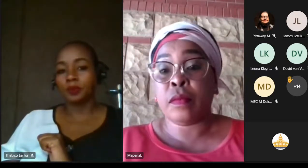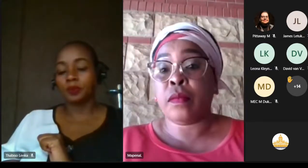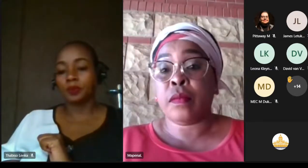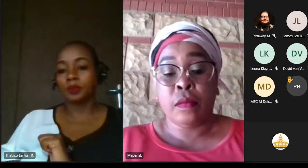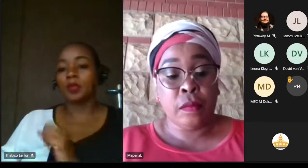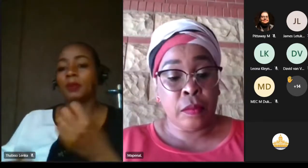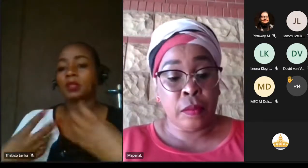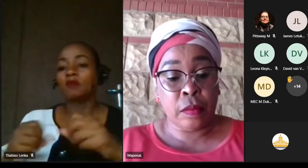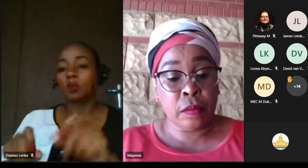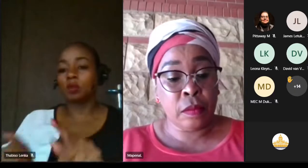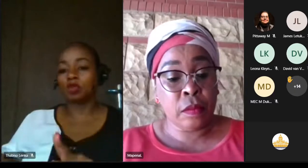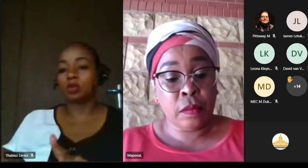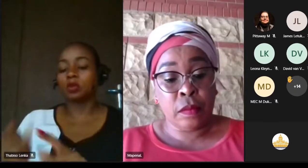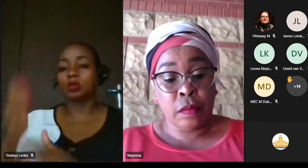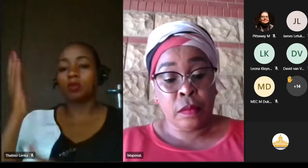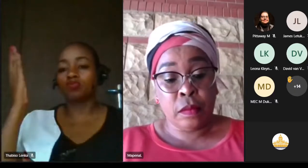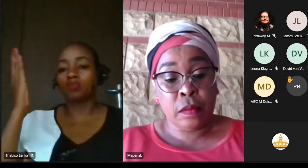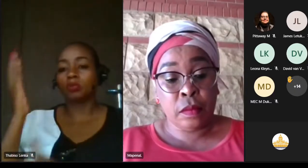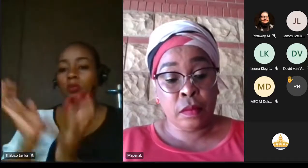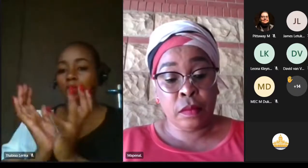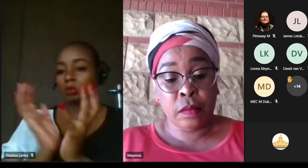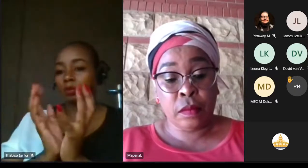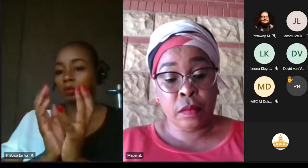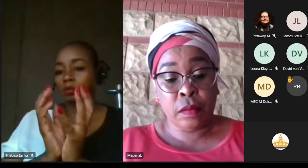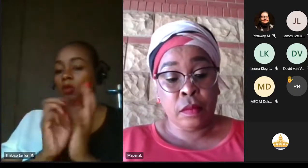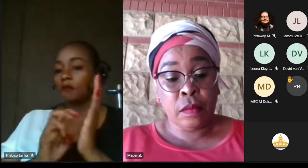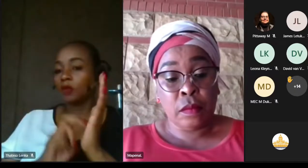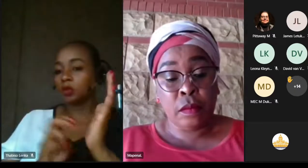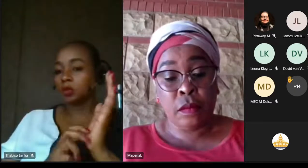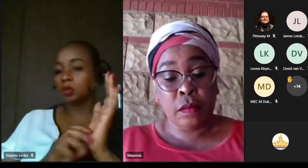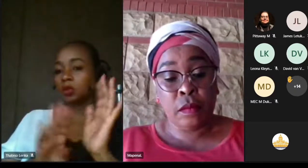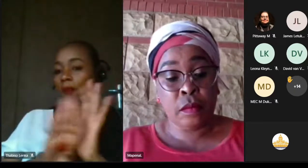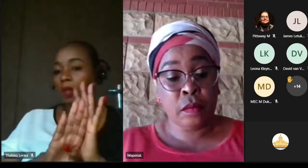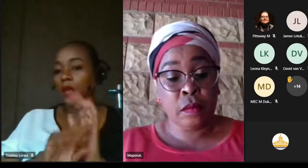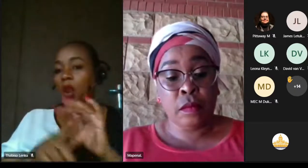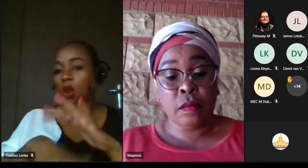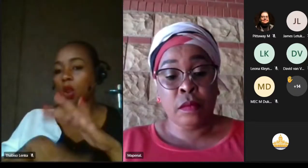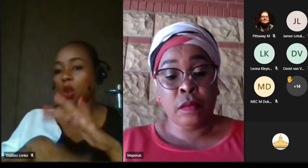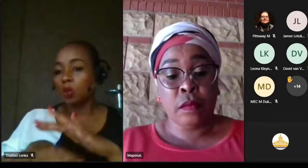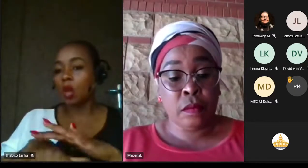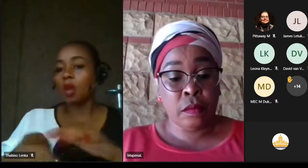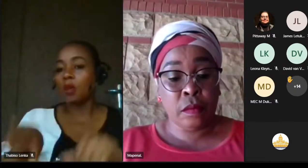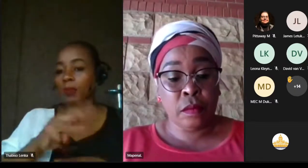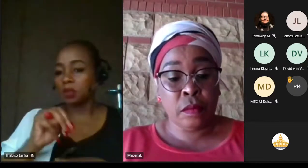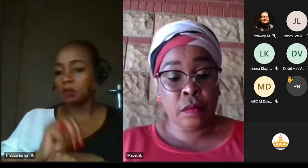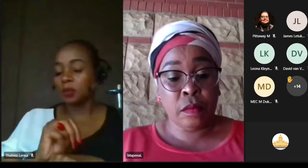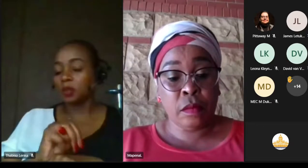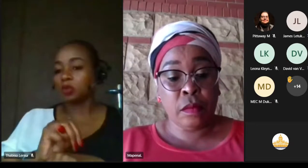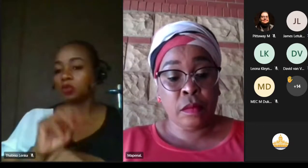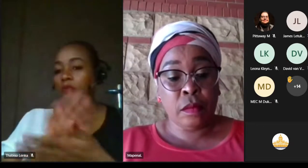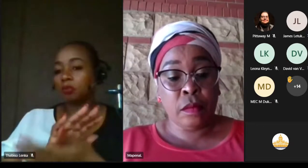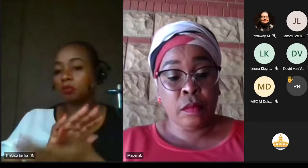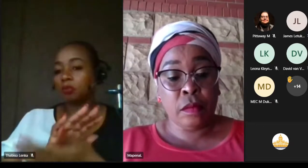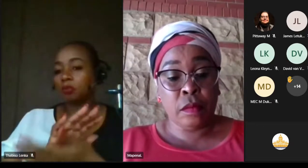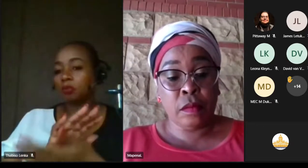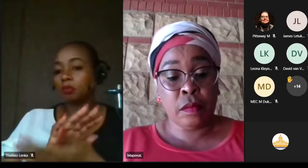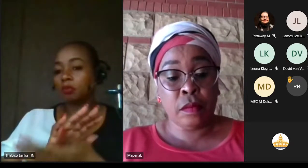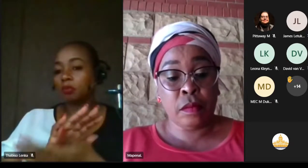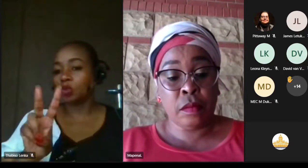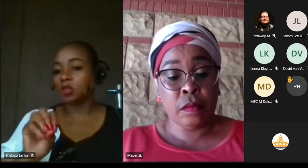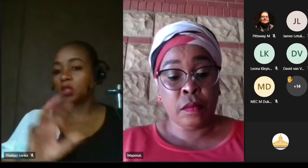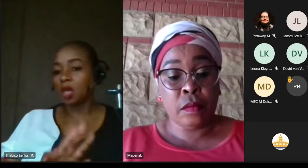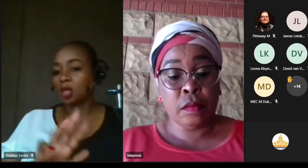That leave be granted for the House to resolve on the voting mandates on the following bills: Local Government Municipal Systems Amendment Bill 2,